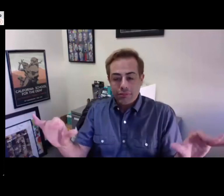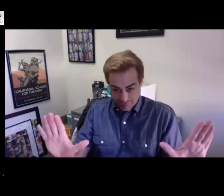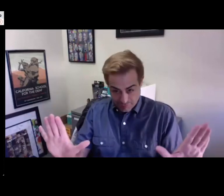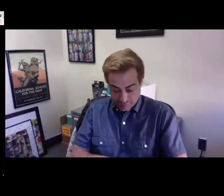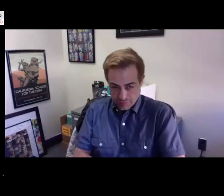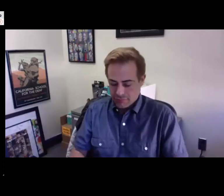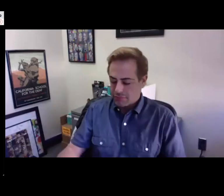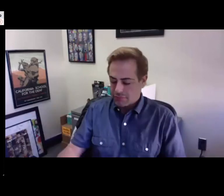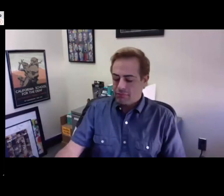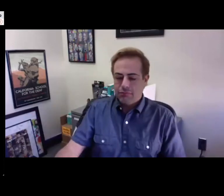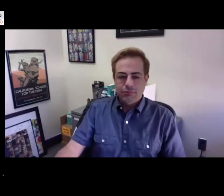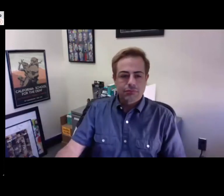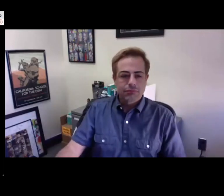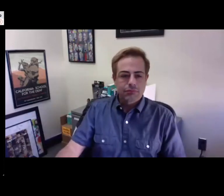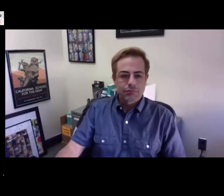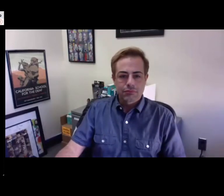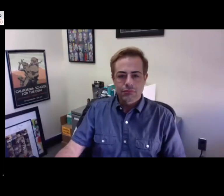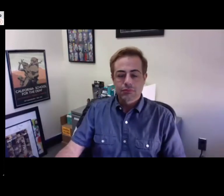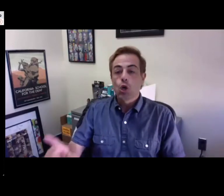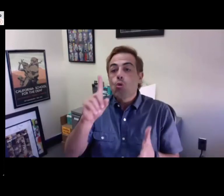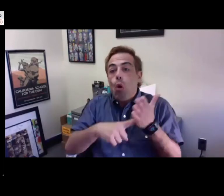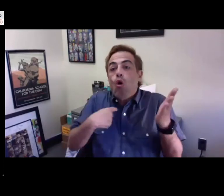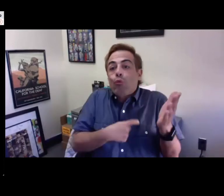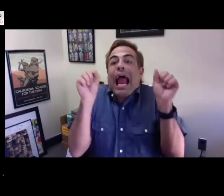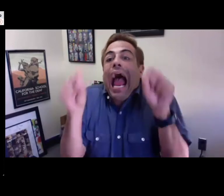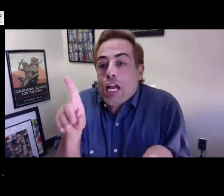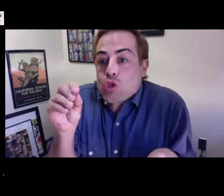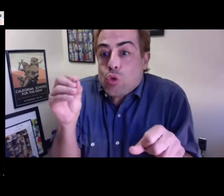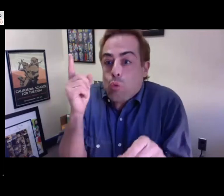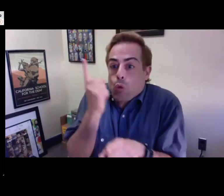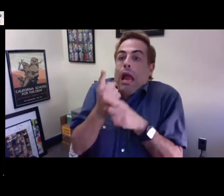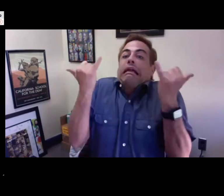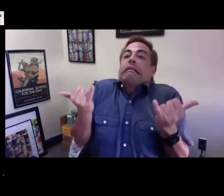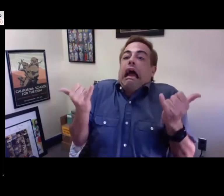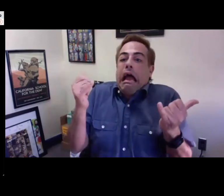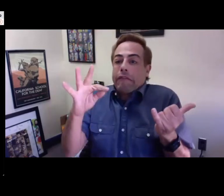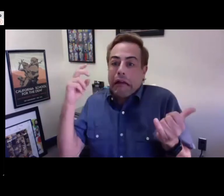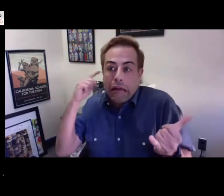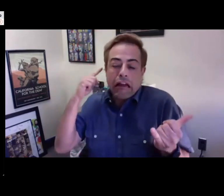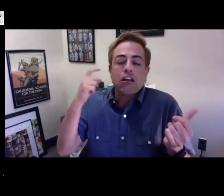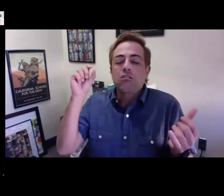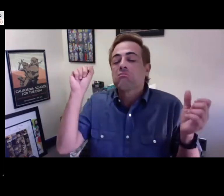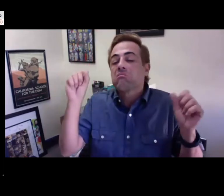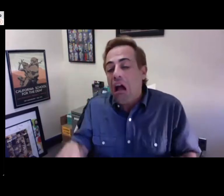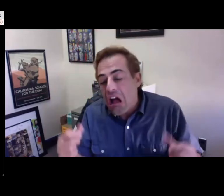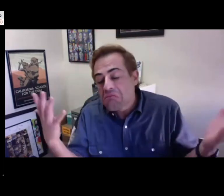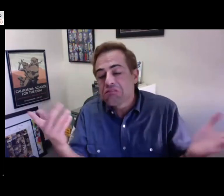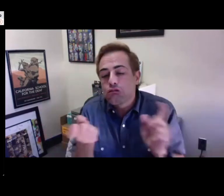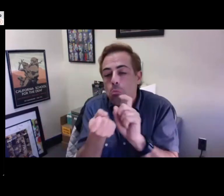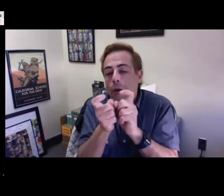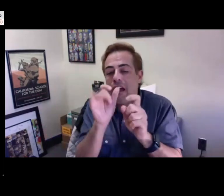It's student-centered, so we like to keep it that way. These are things that we can do right